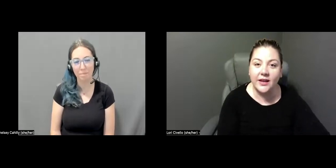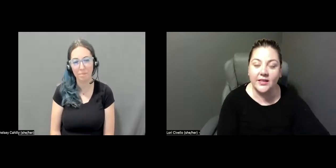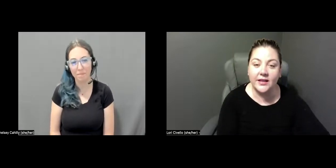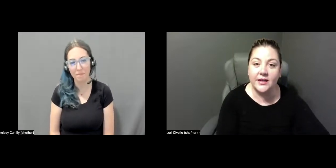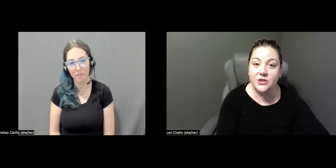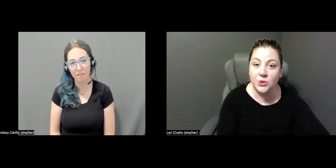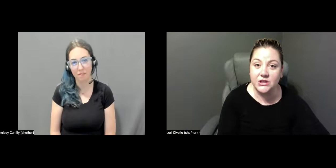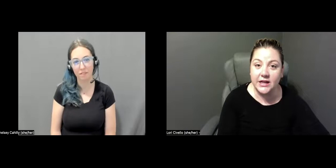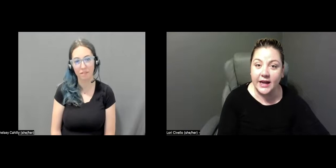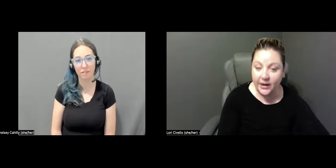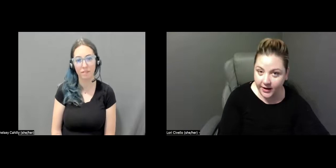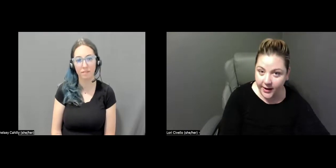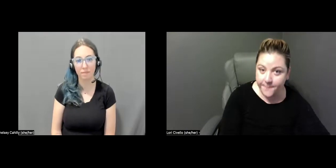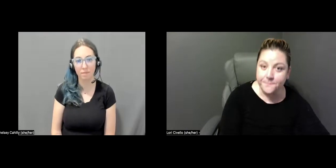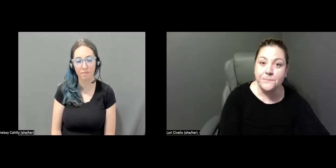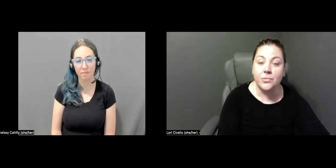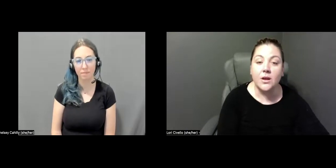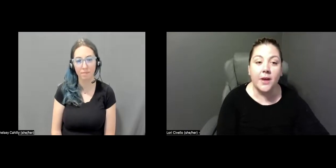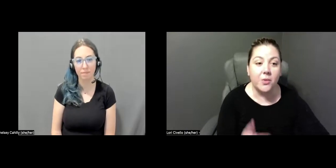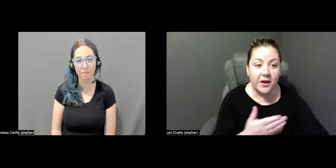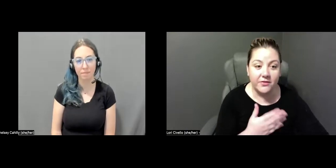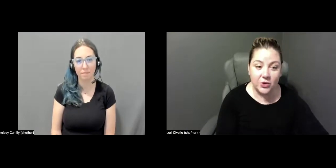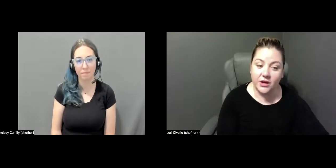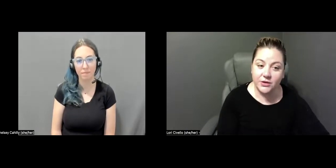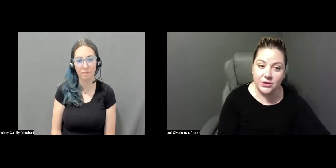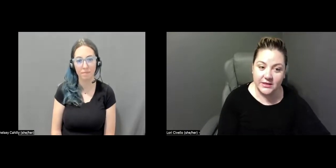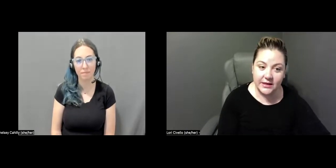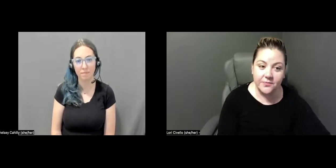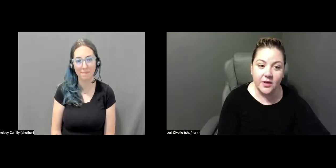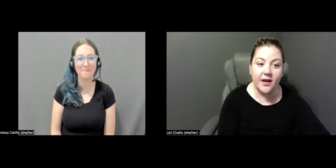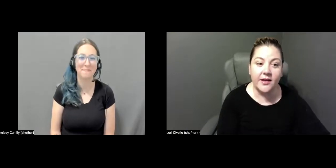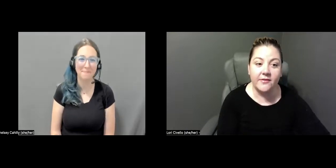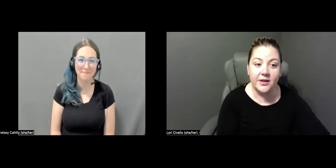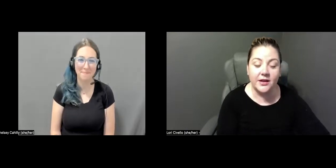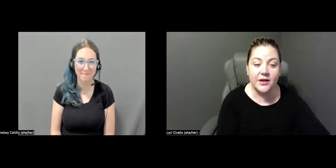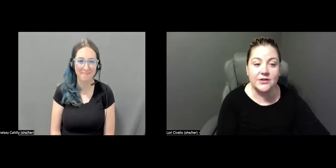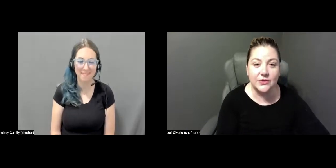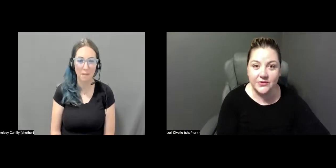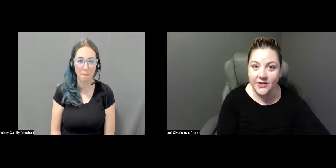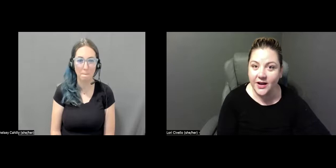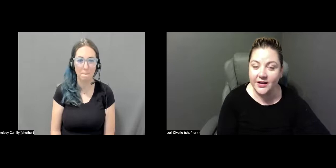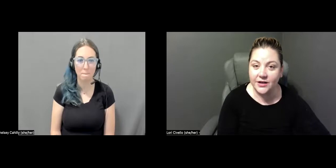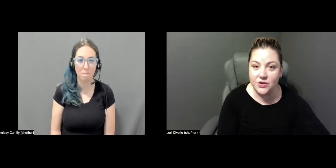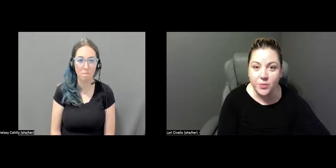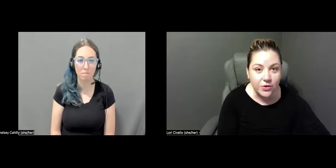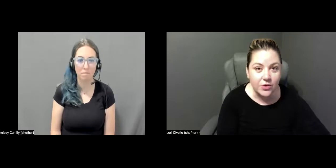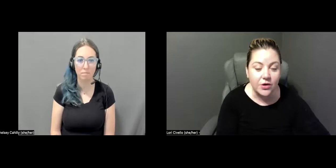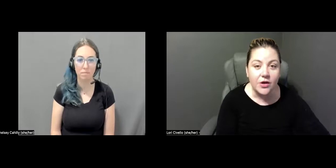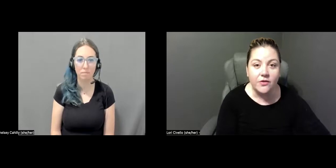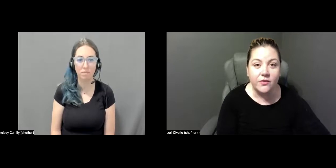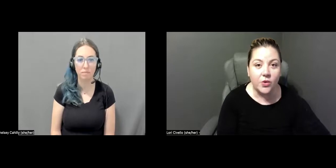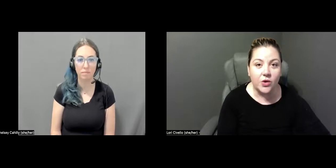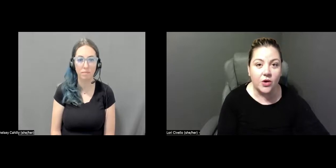live in the Atlanta, Georgia area by way of New York and New Jersey. I have been a certified